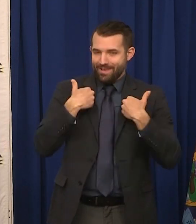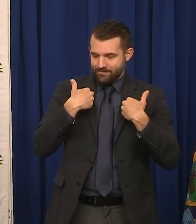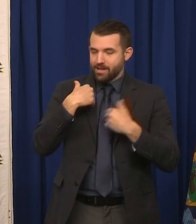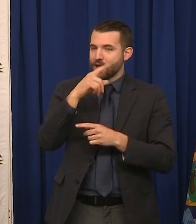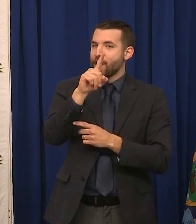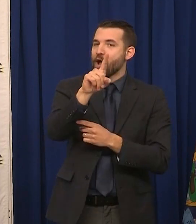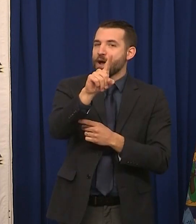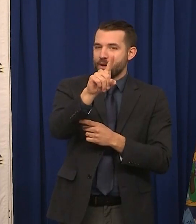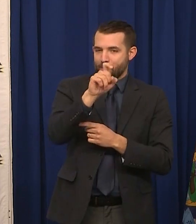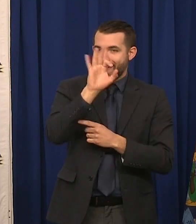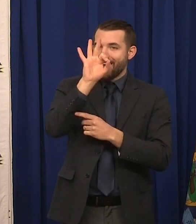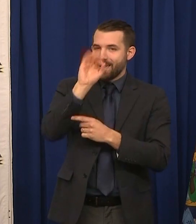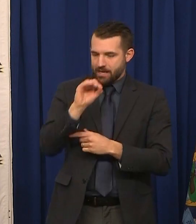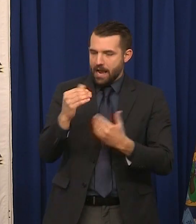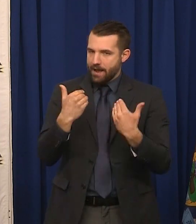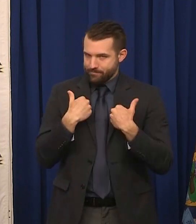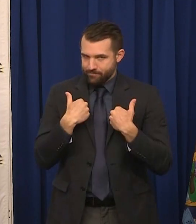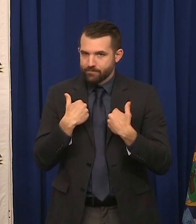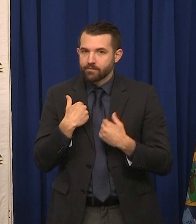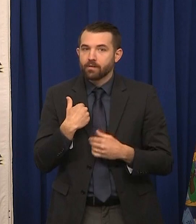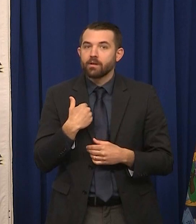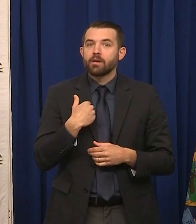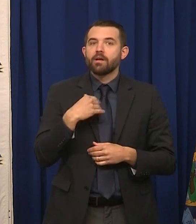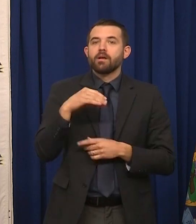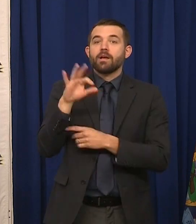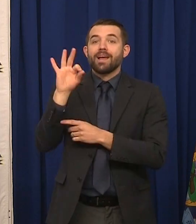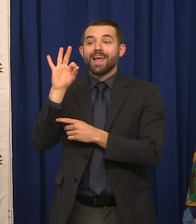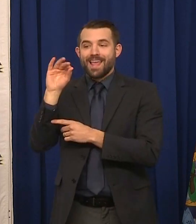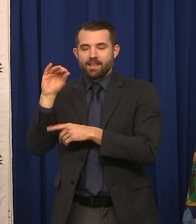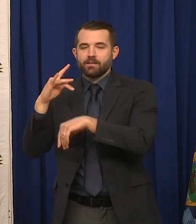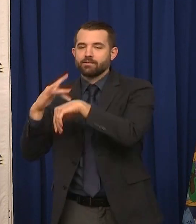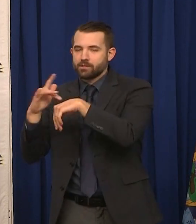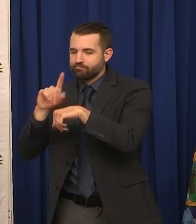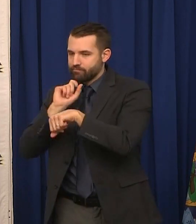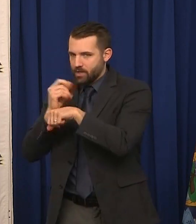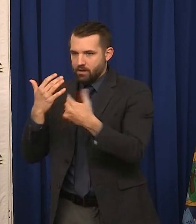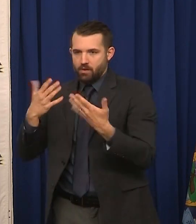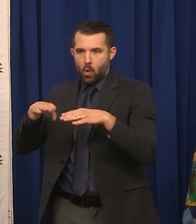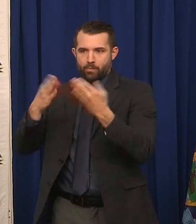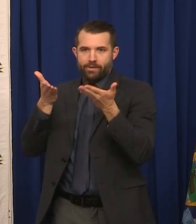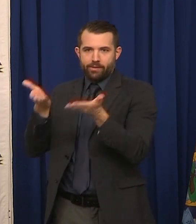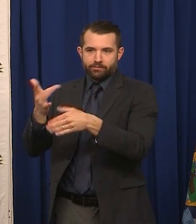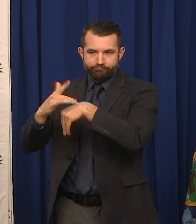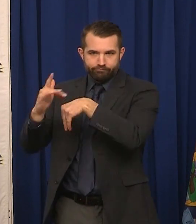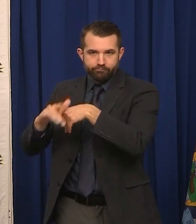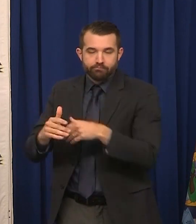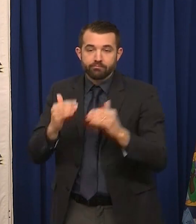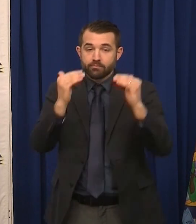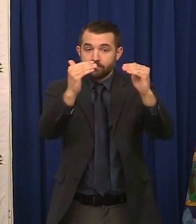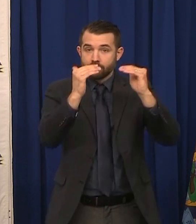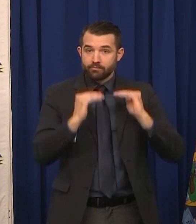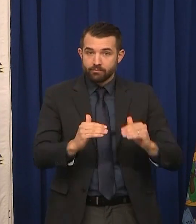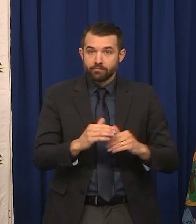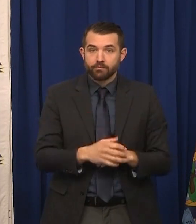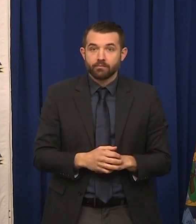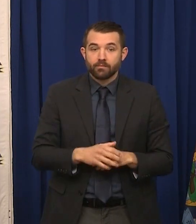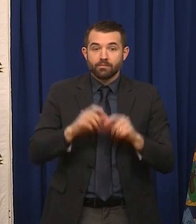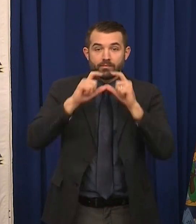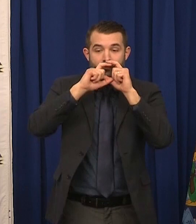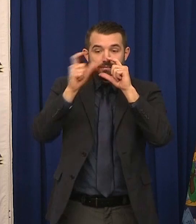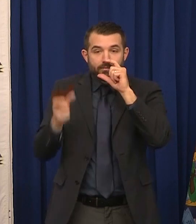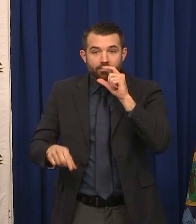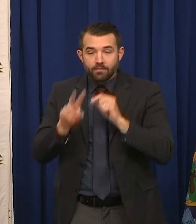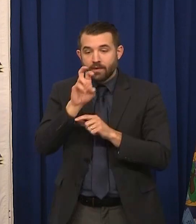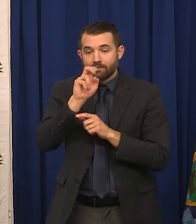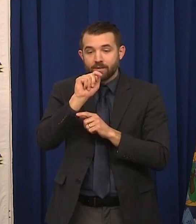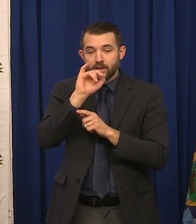available. There are approximately 330 total ventilators across the state,